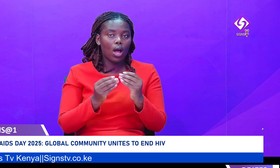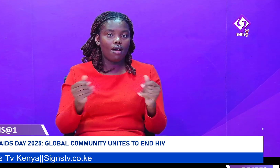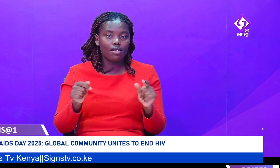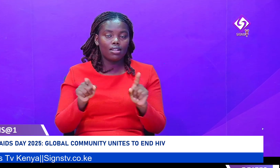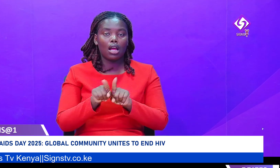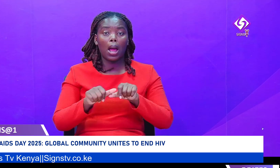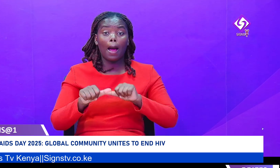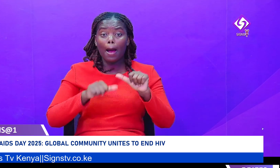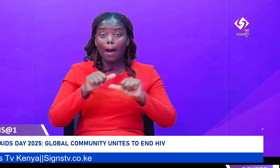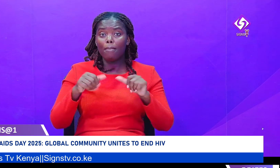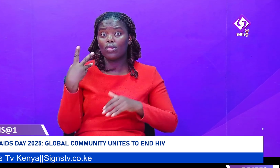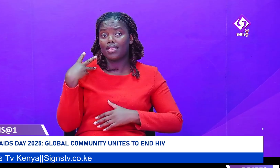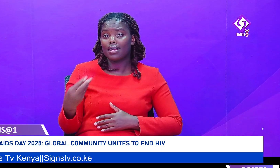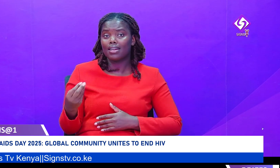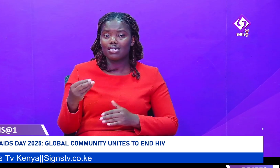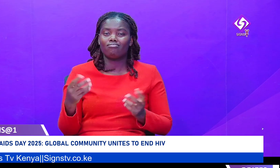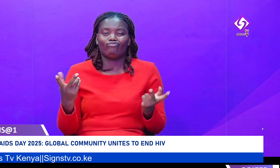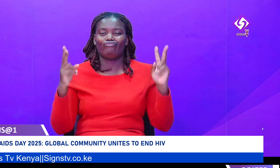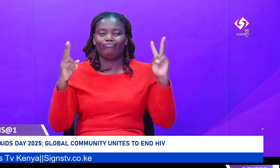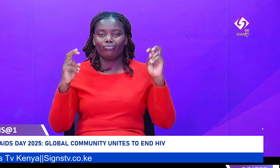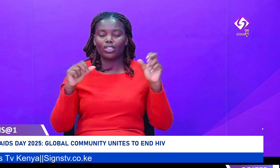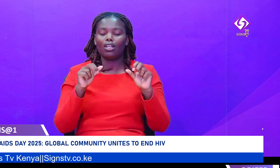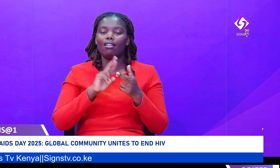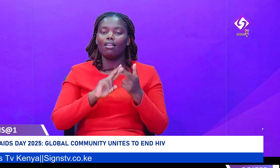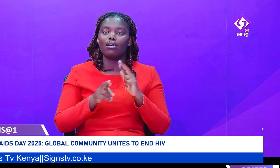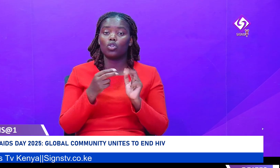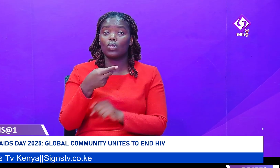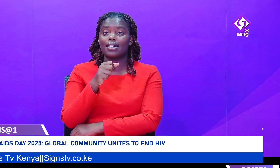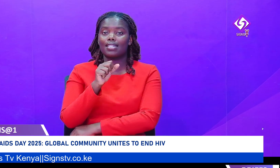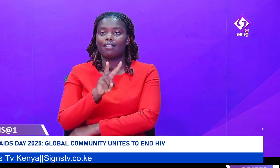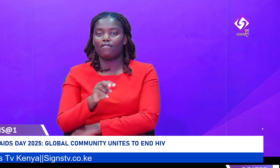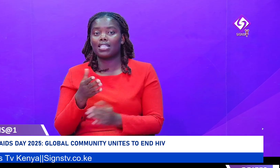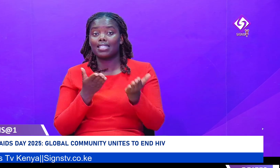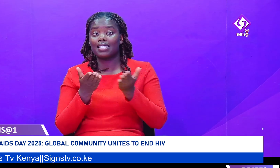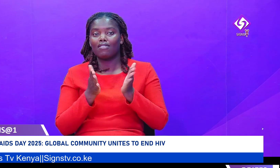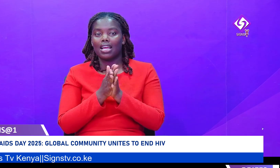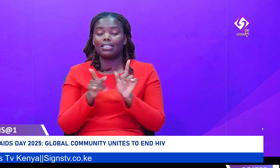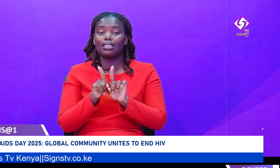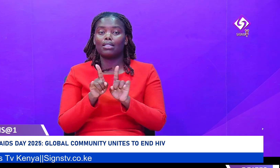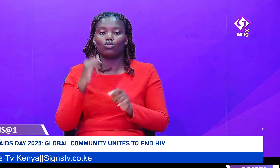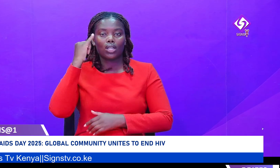to address recent disruptions to HIV services and reimagine the global